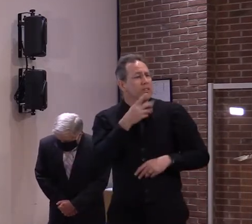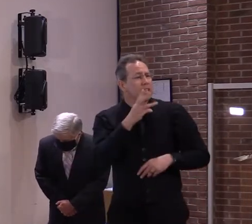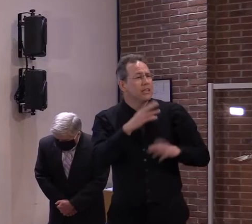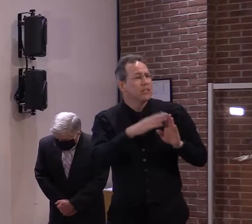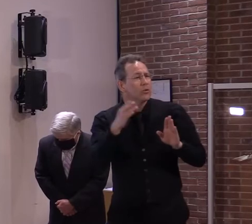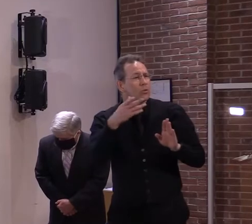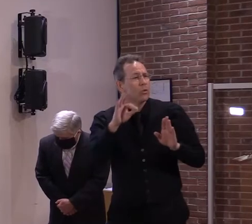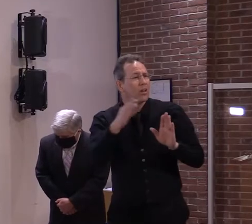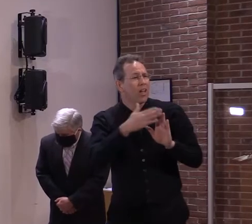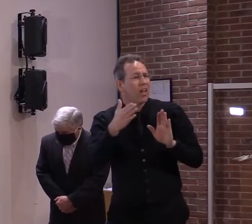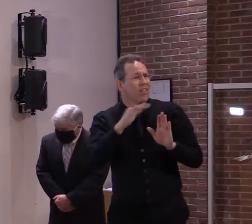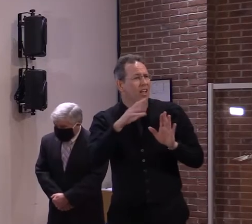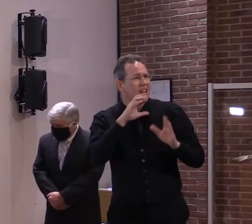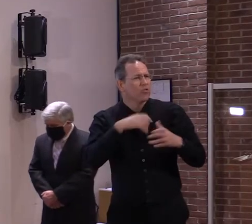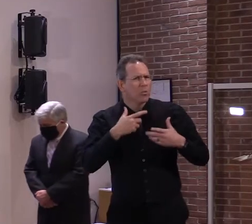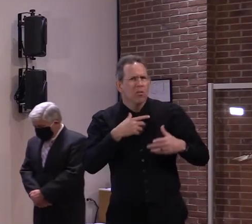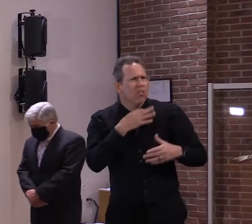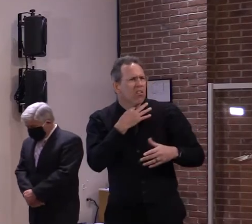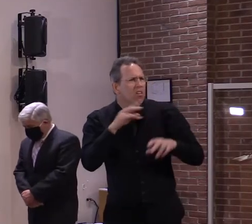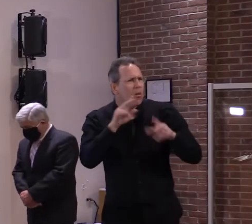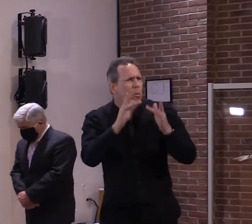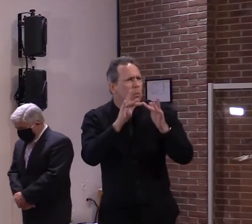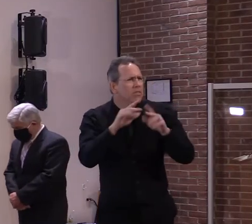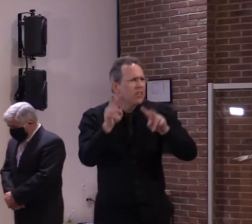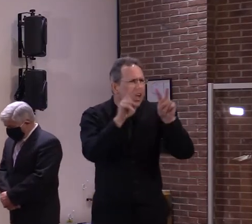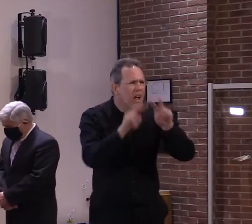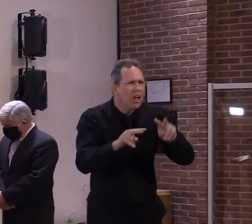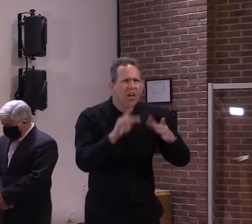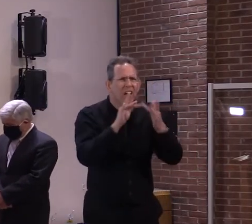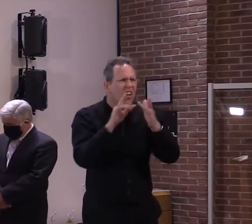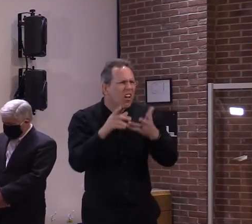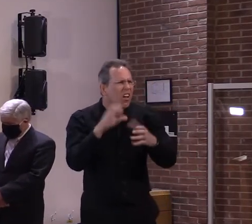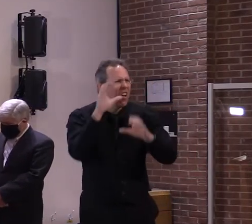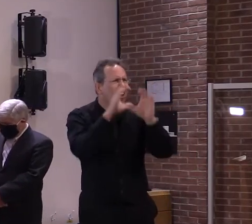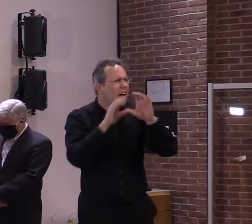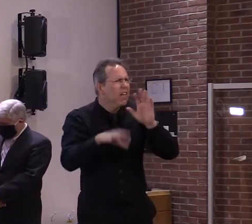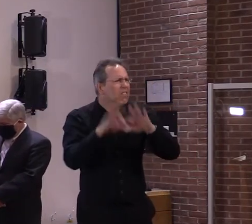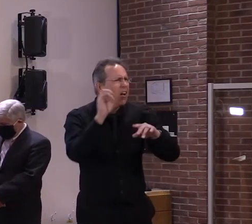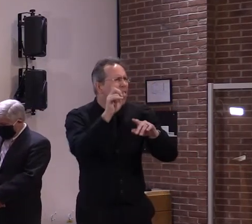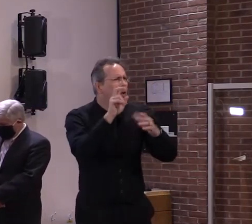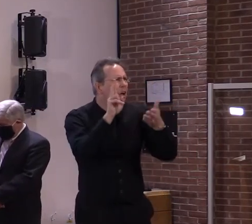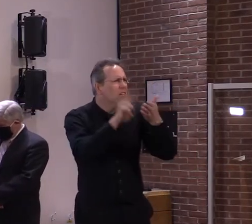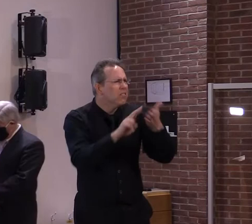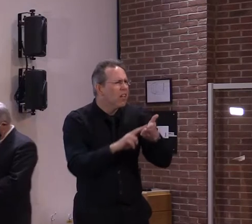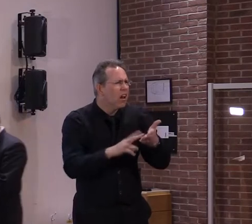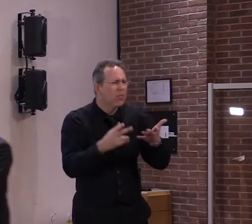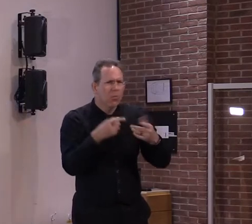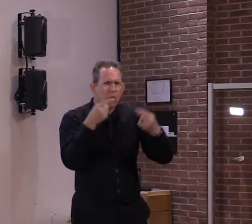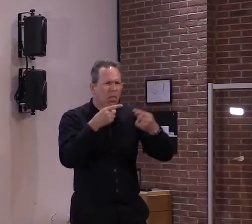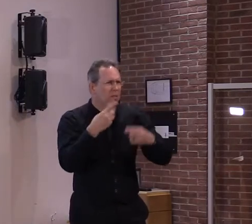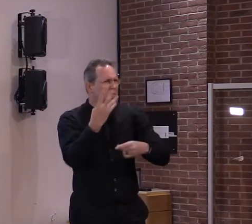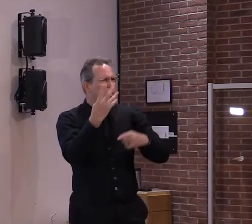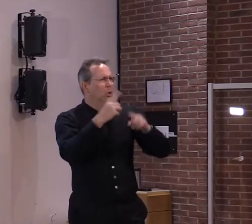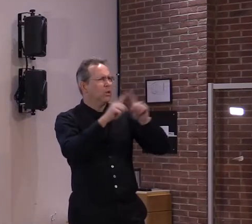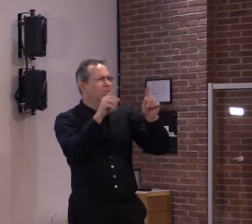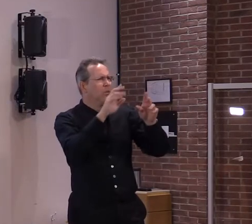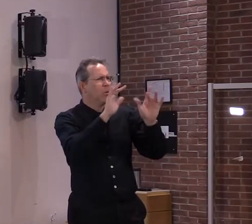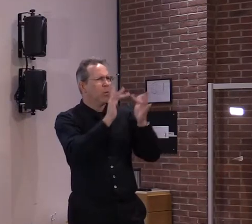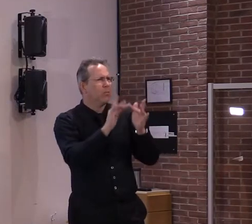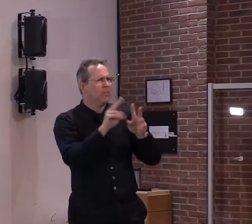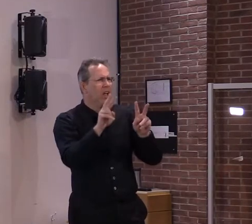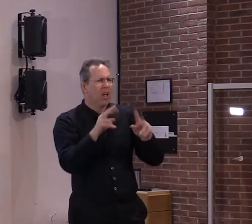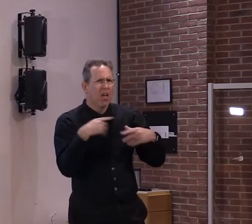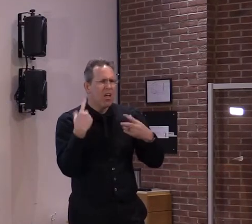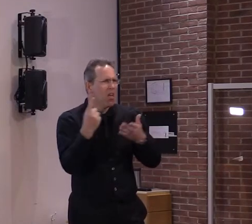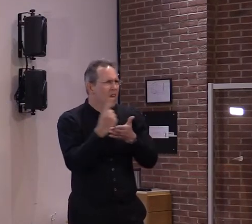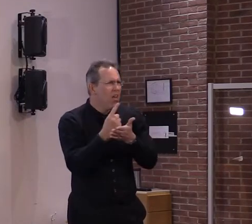be weeks apart in terms of the soonest available. I wonder, is there any plan to streamline the process for searching